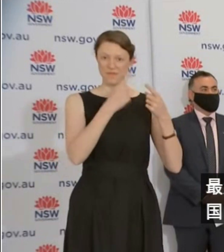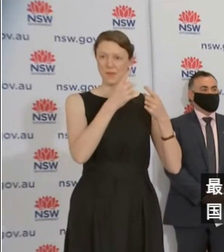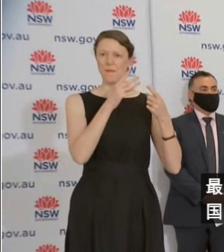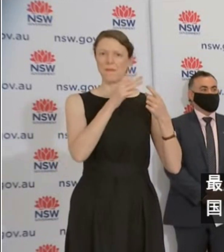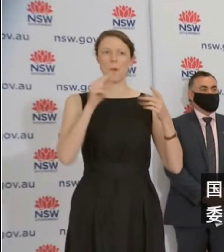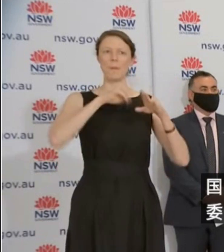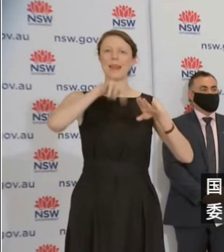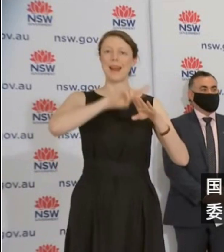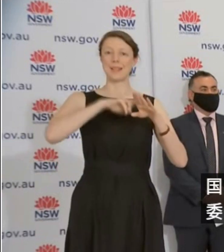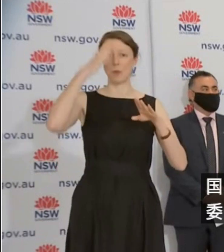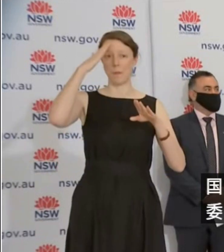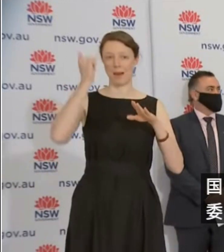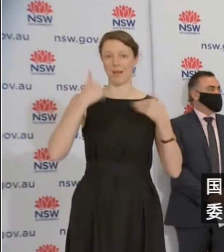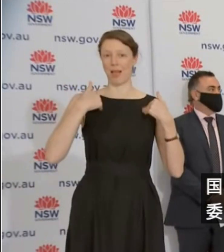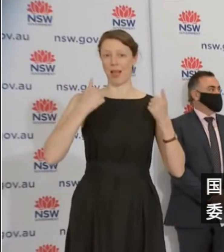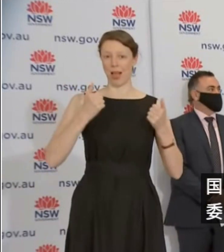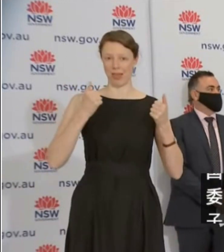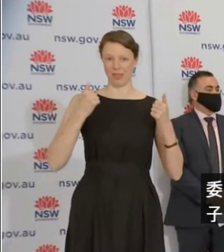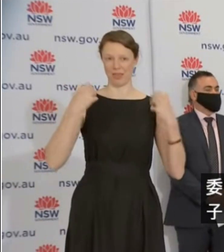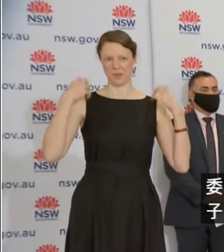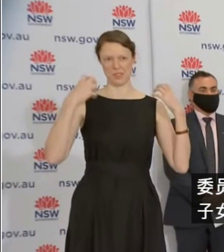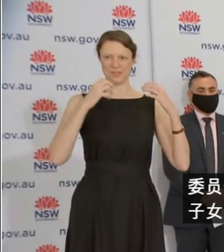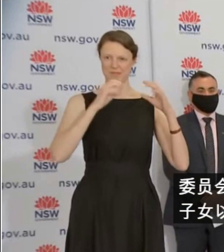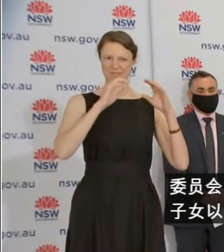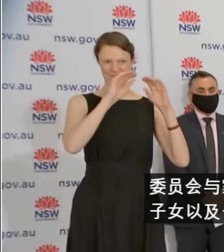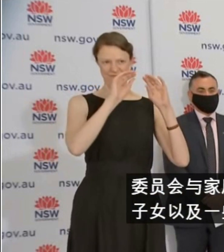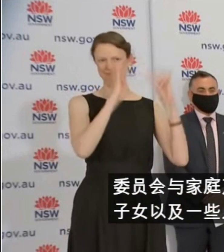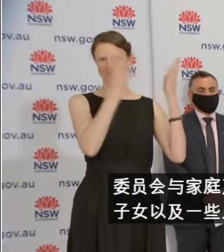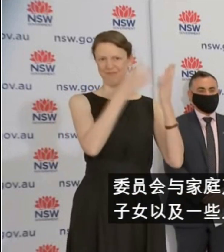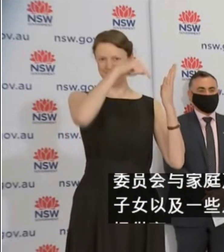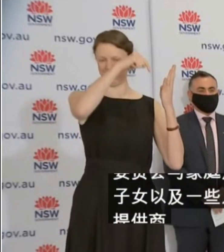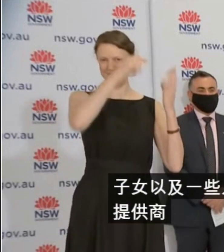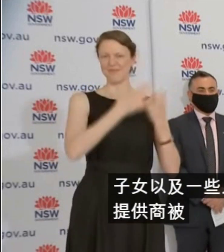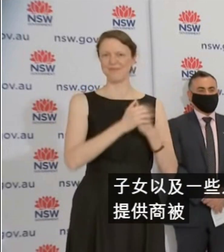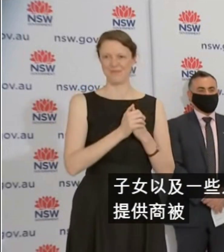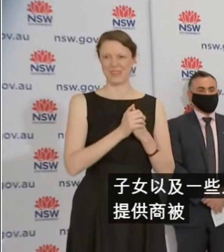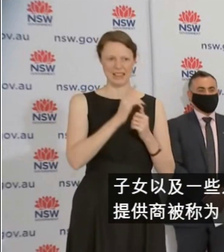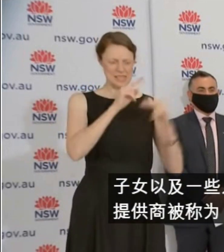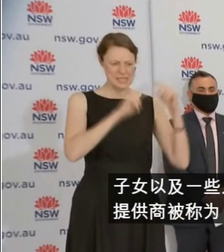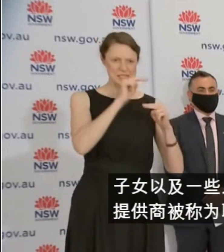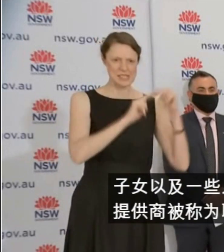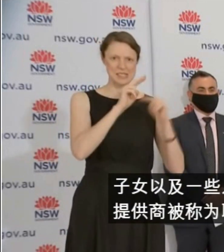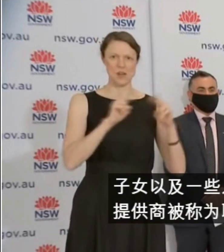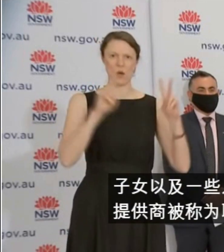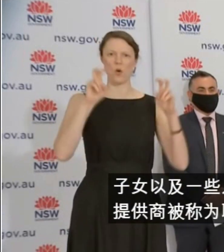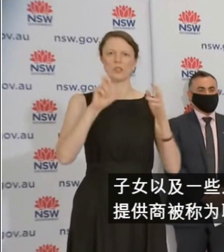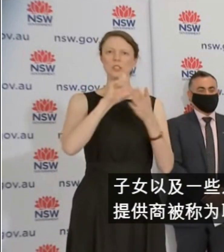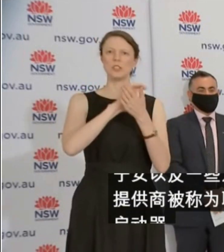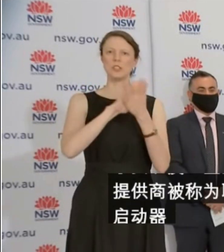Commission in collaboration with families and their children and a number of other online providers is called Chat